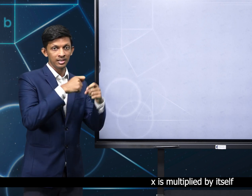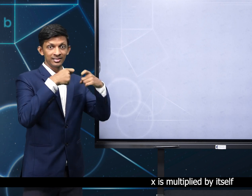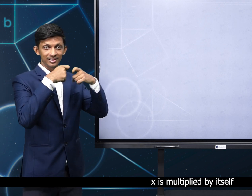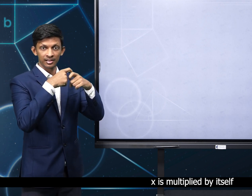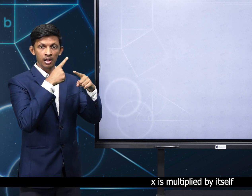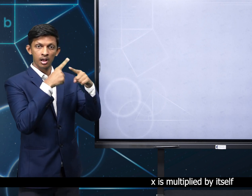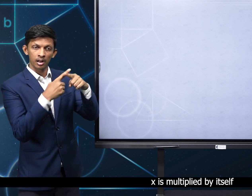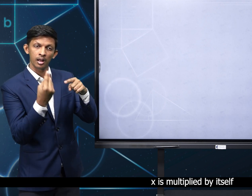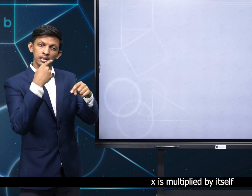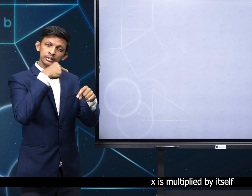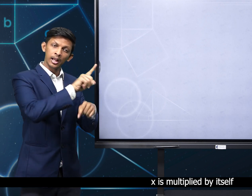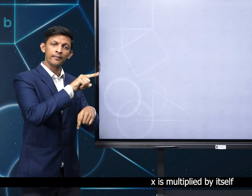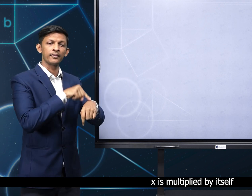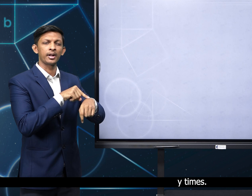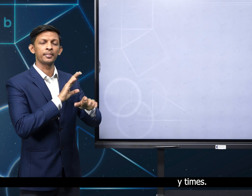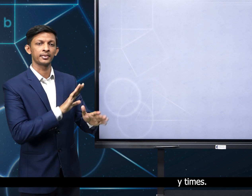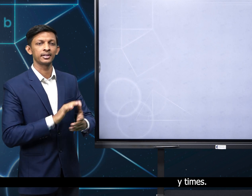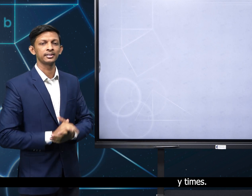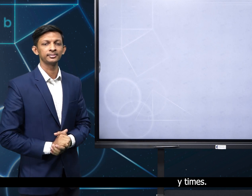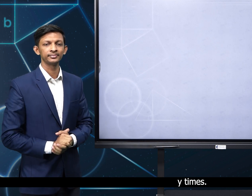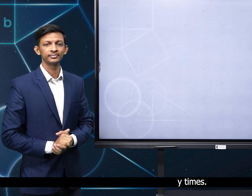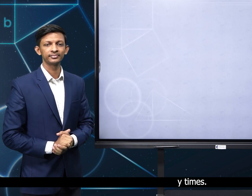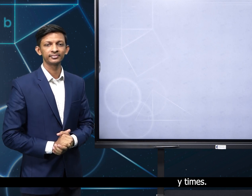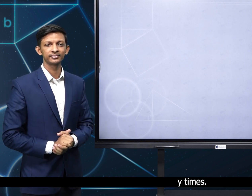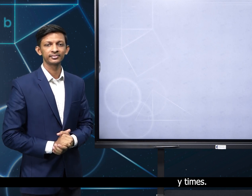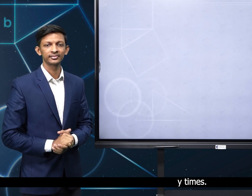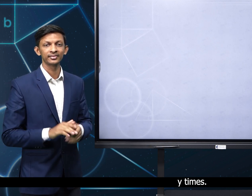x is multiplied by itself y times.